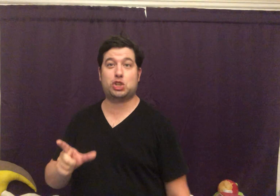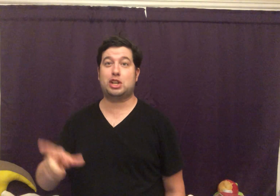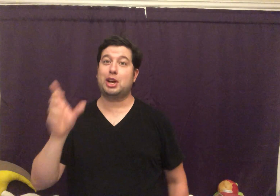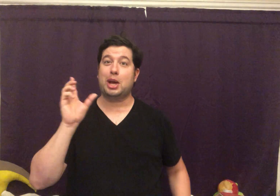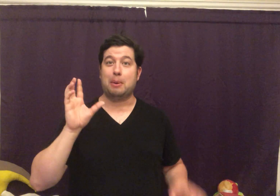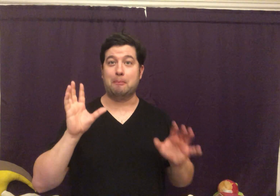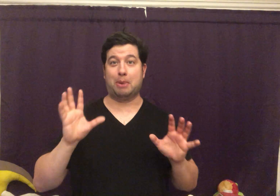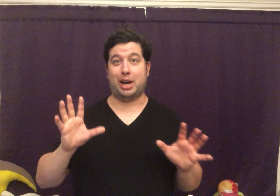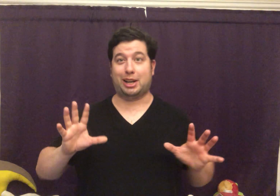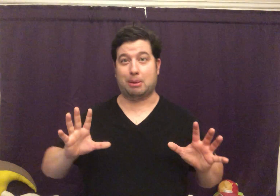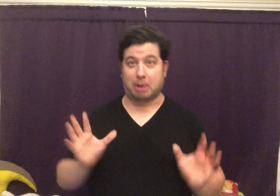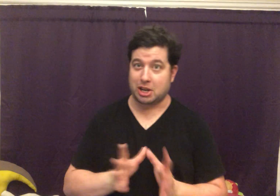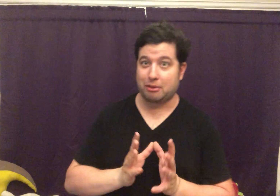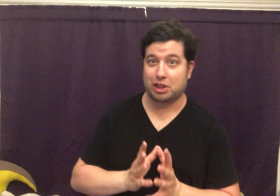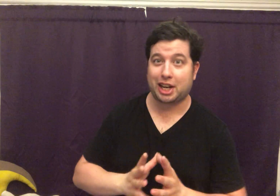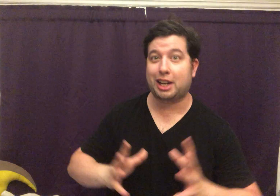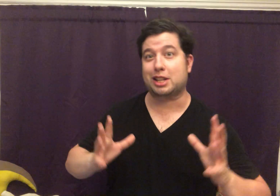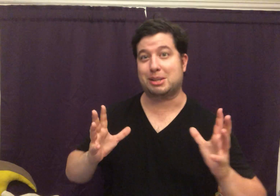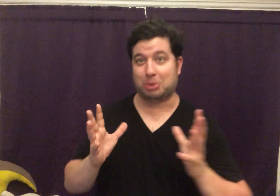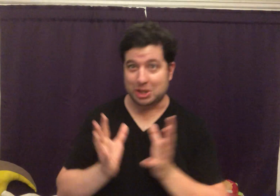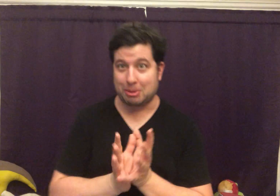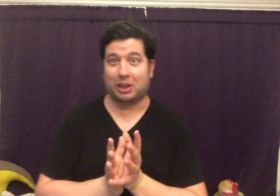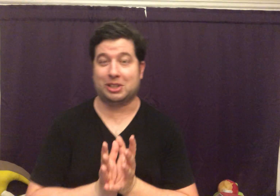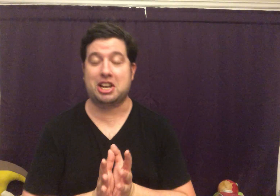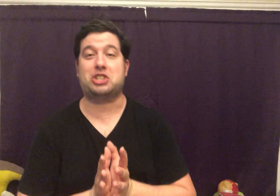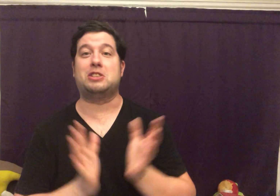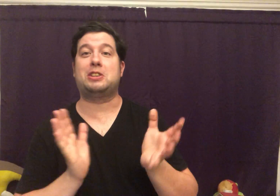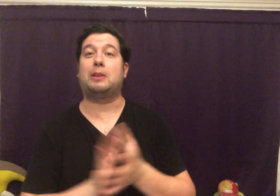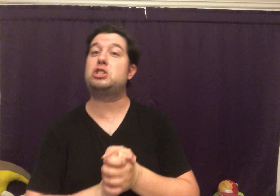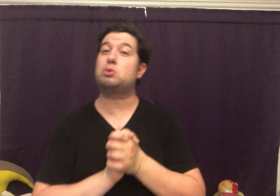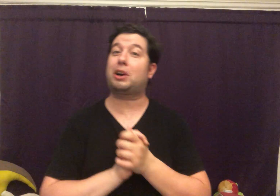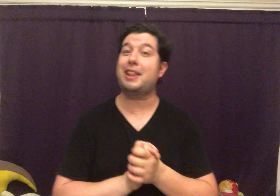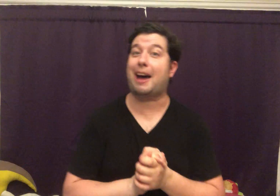section, but compared to everything, it's a pretty small little section. So let's just work on that.